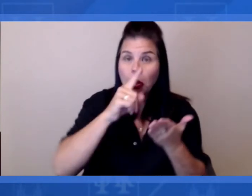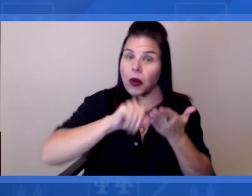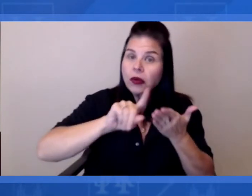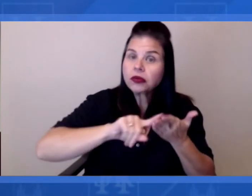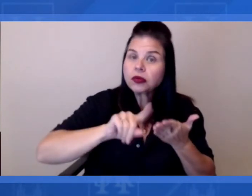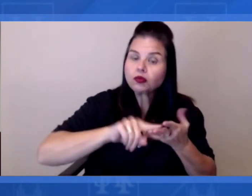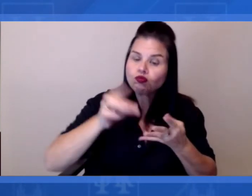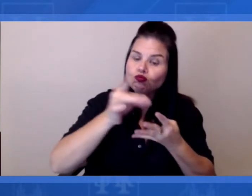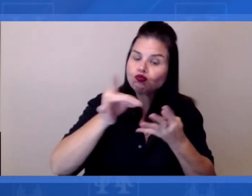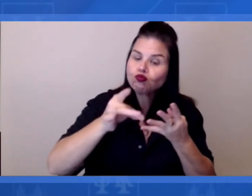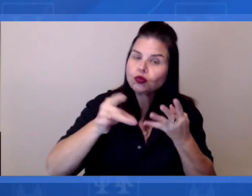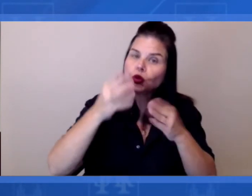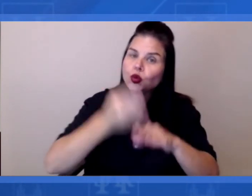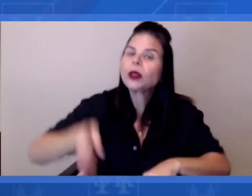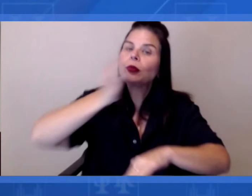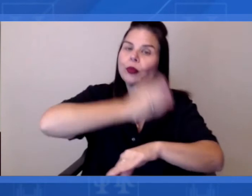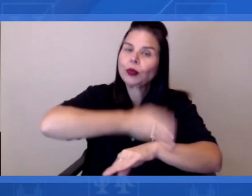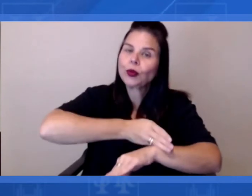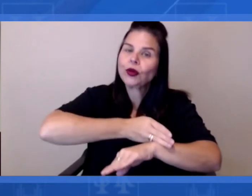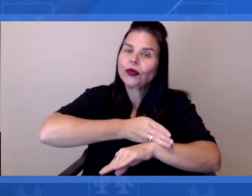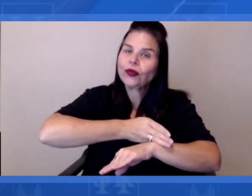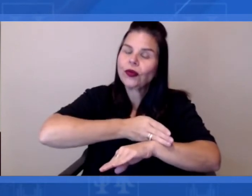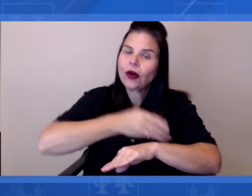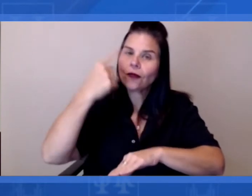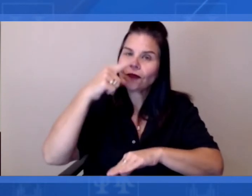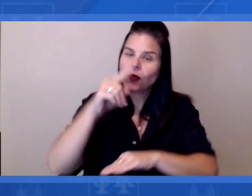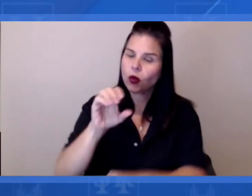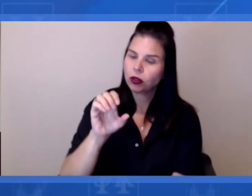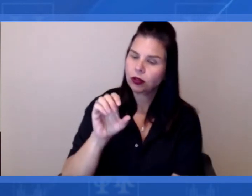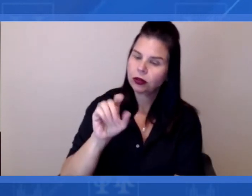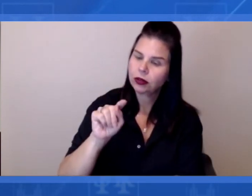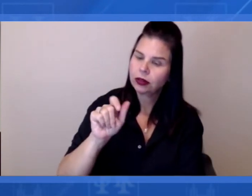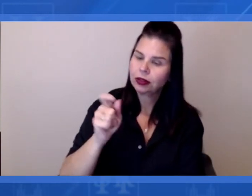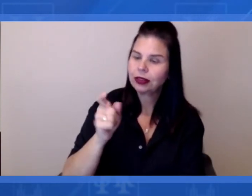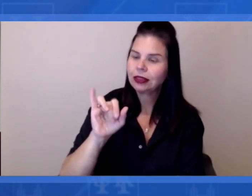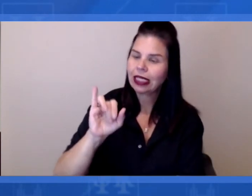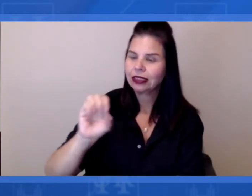the improved delivery of the taxi script service.